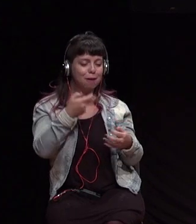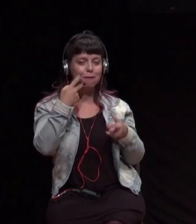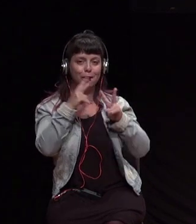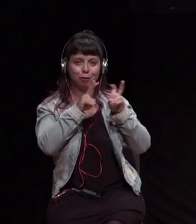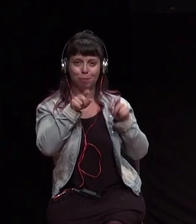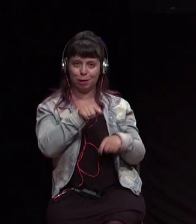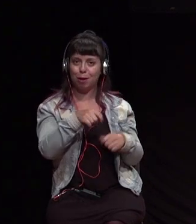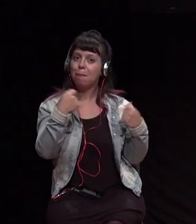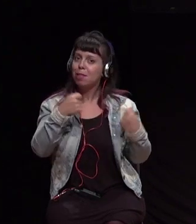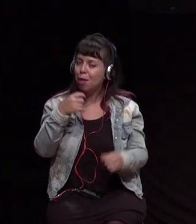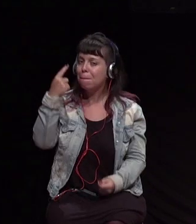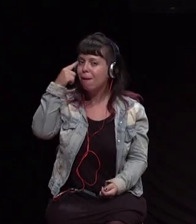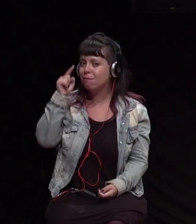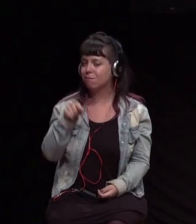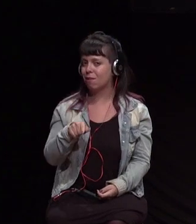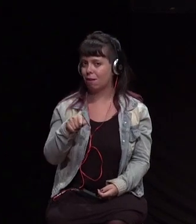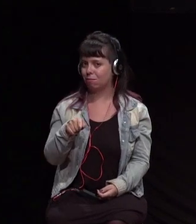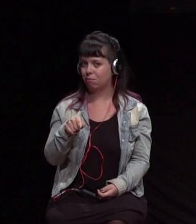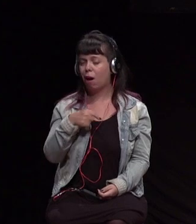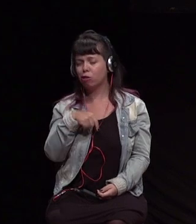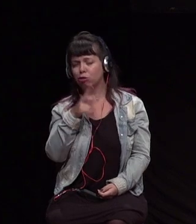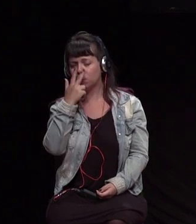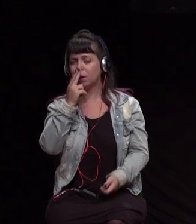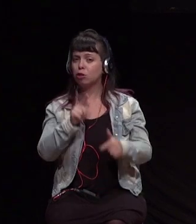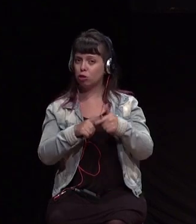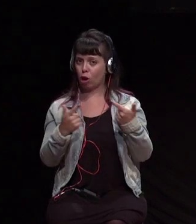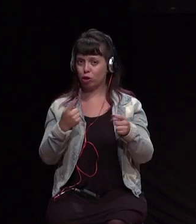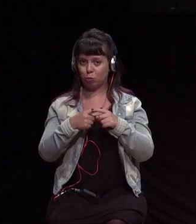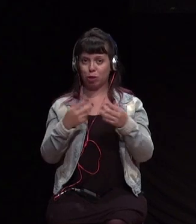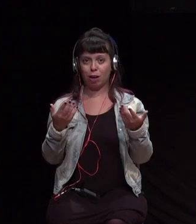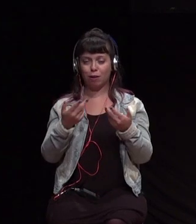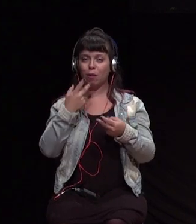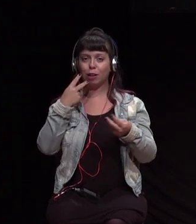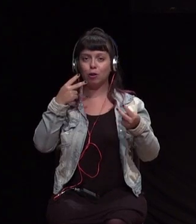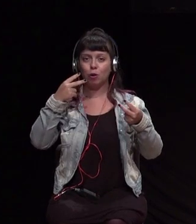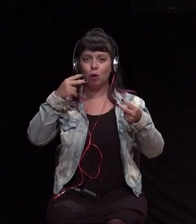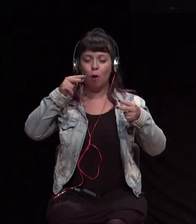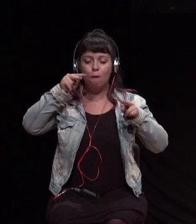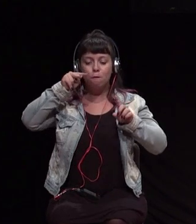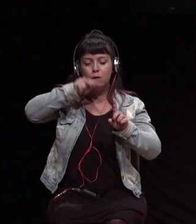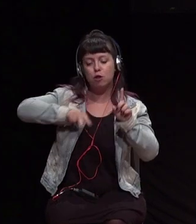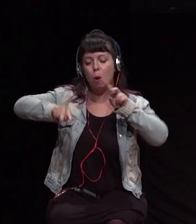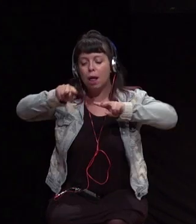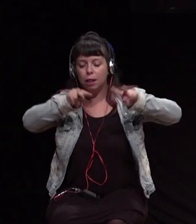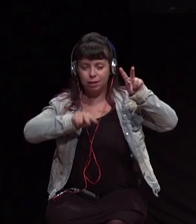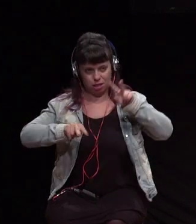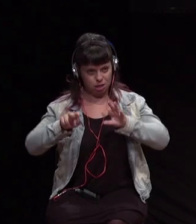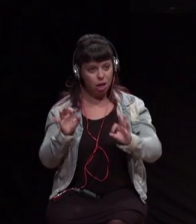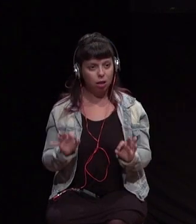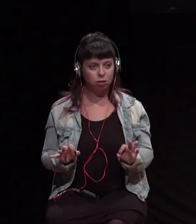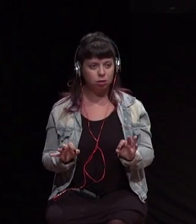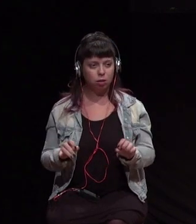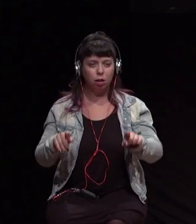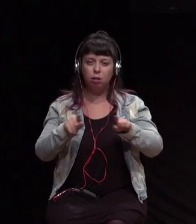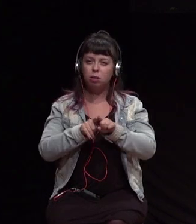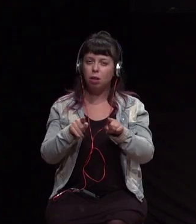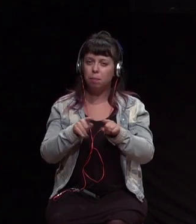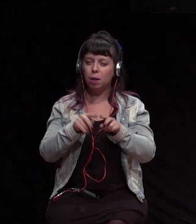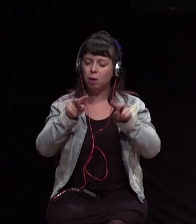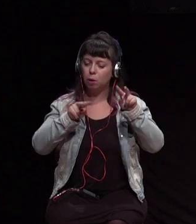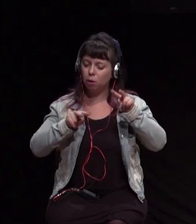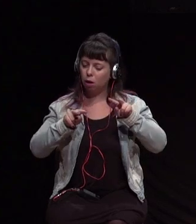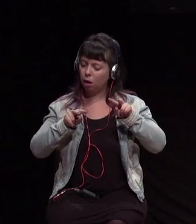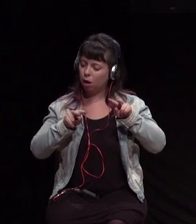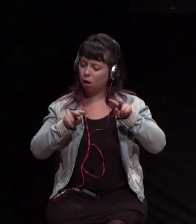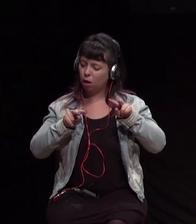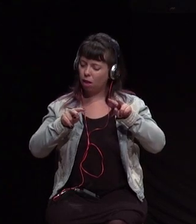visuality, much as I share a suspicion in normative visuality right now, there are ways in which objects that